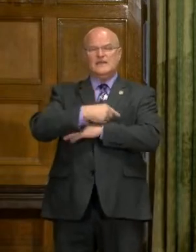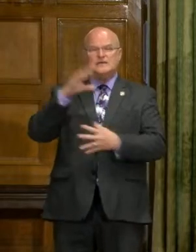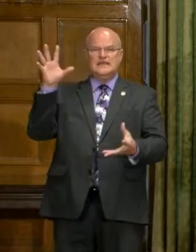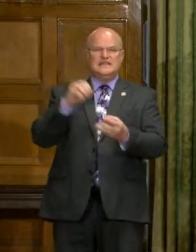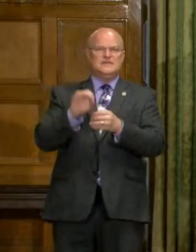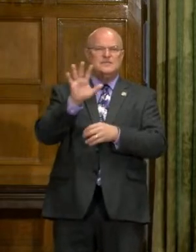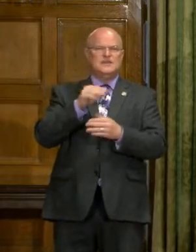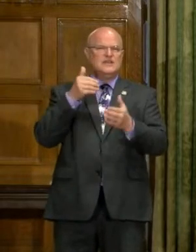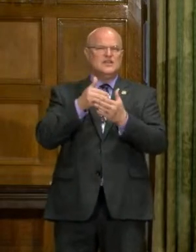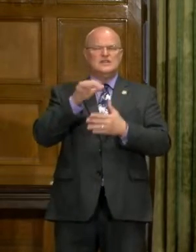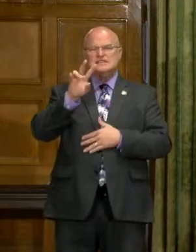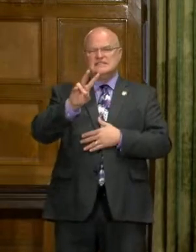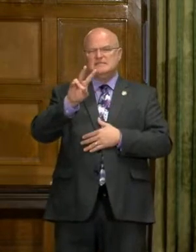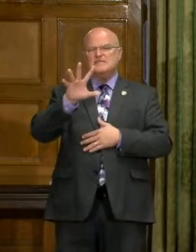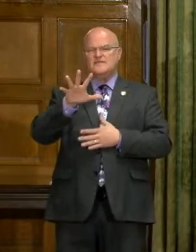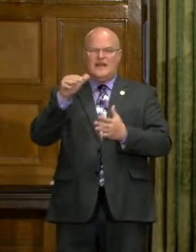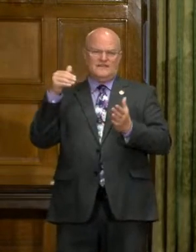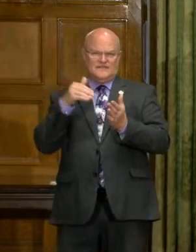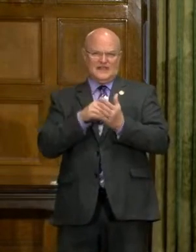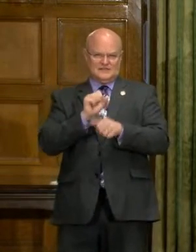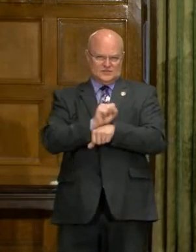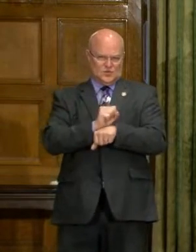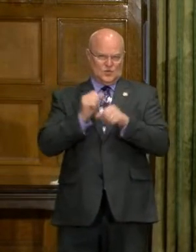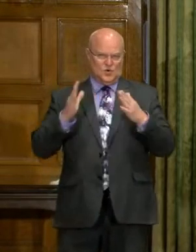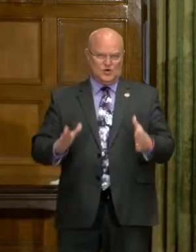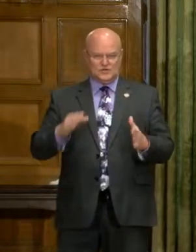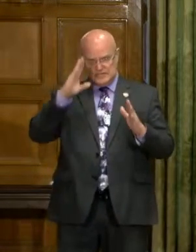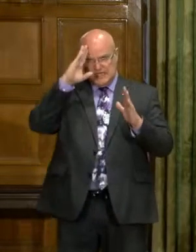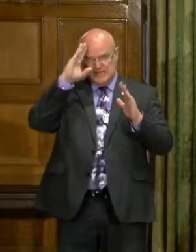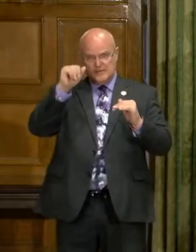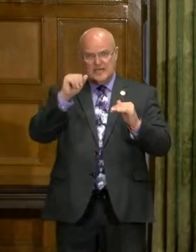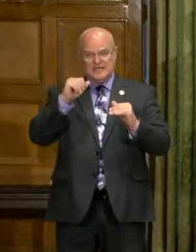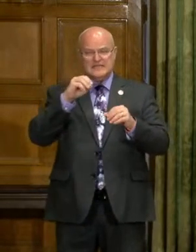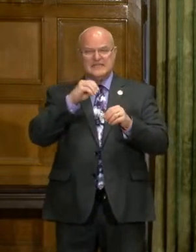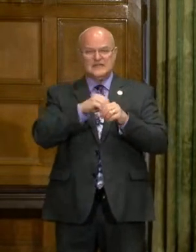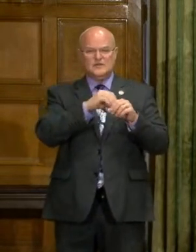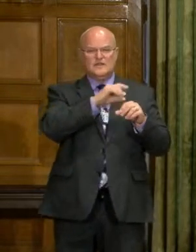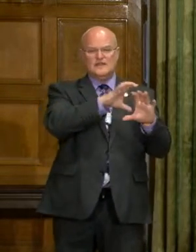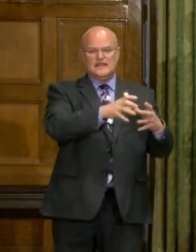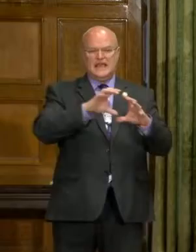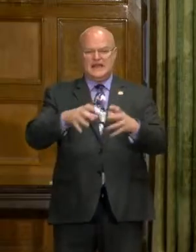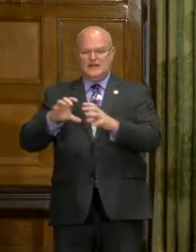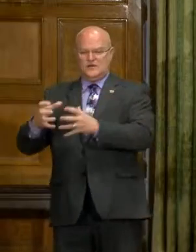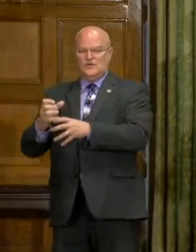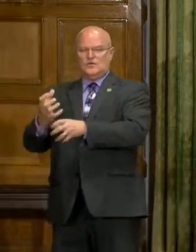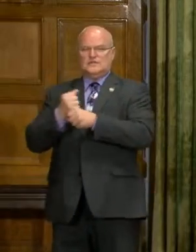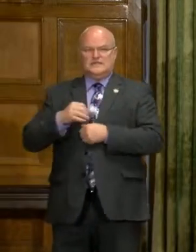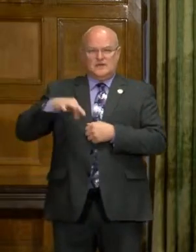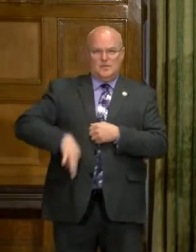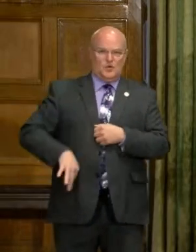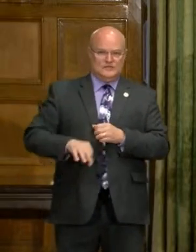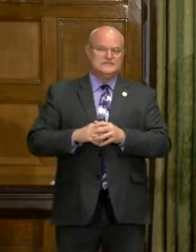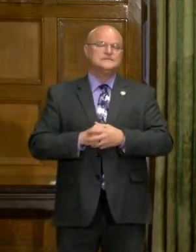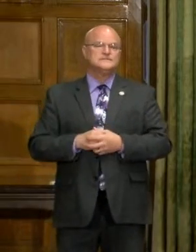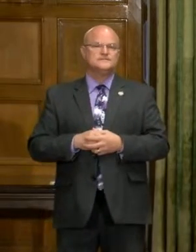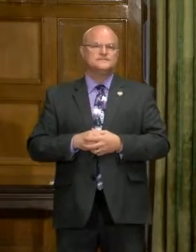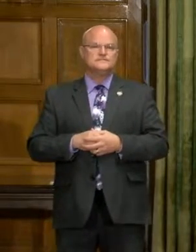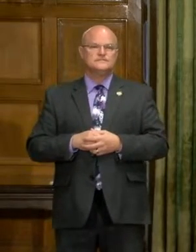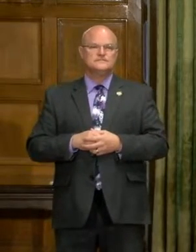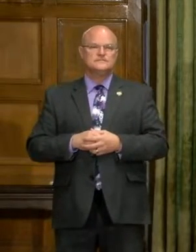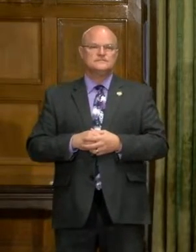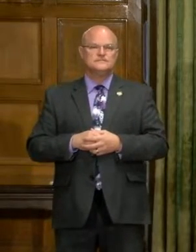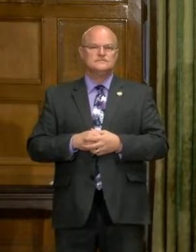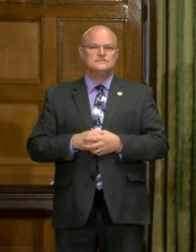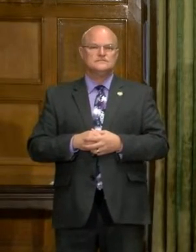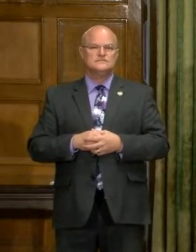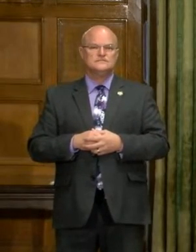we end up with close to 75,000 workers that we're expecting in one of these categories to receive a bonus. One last